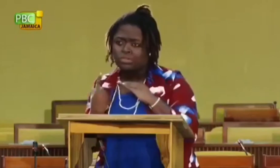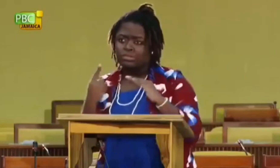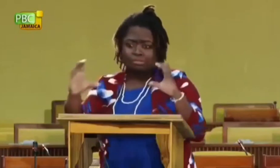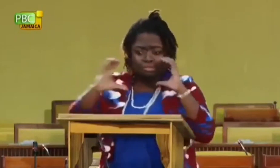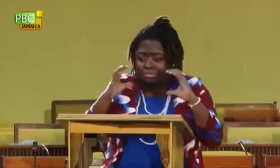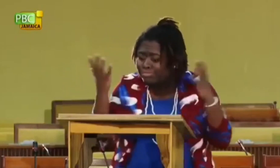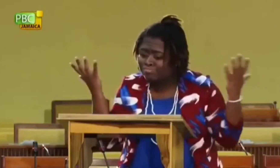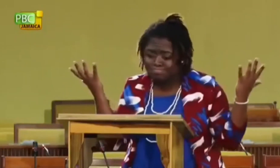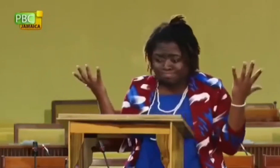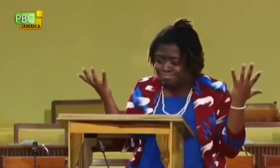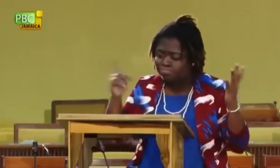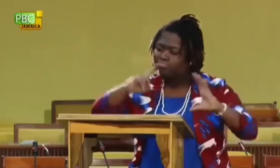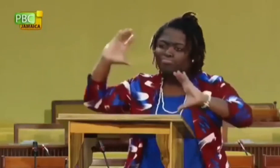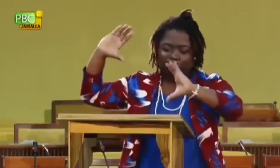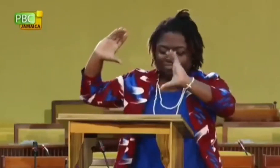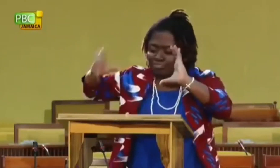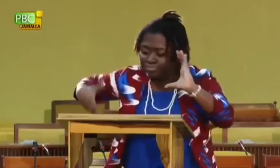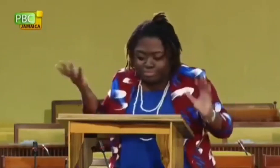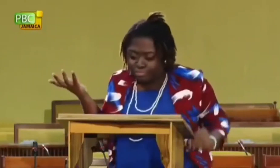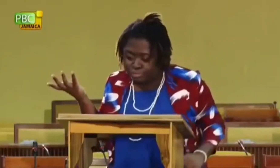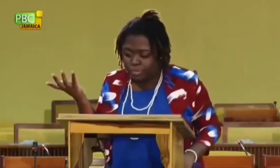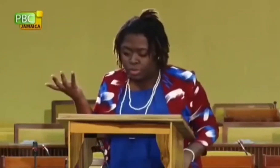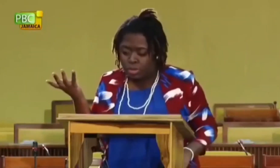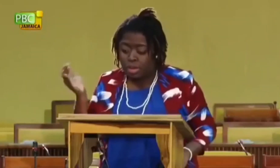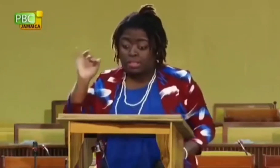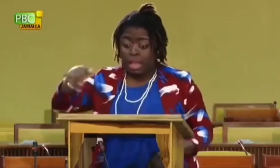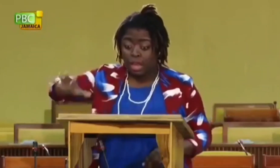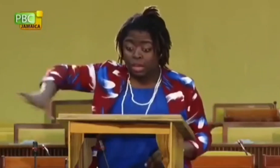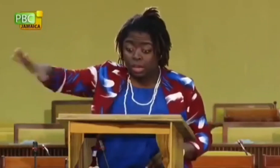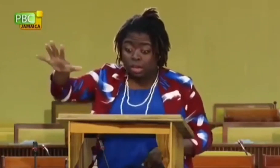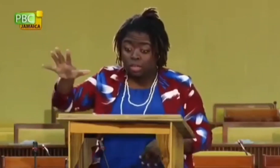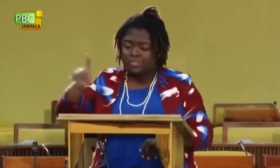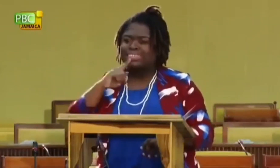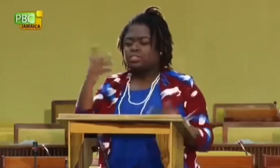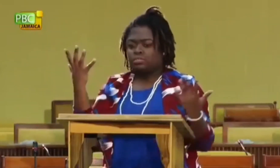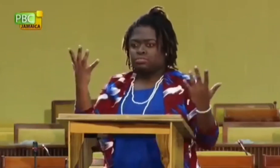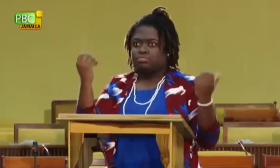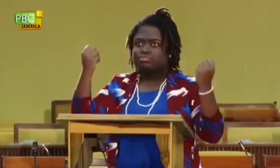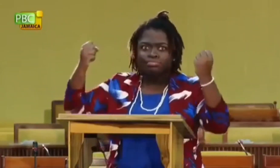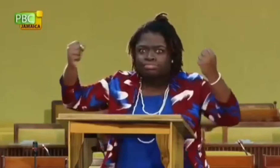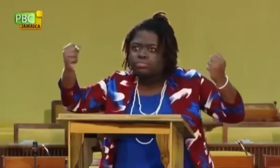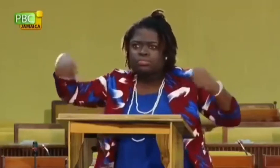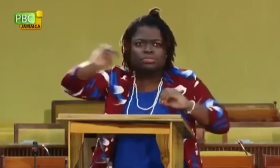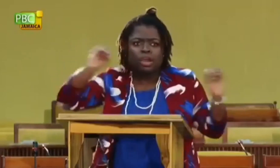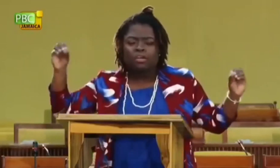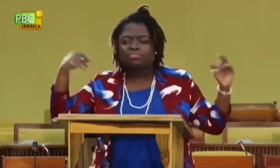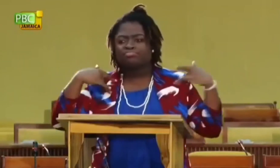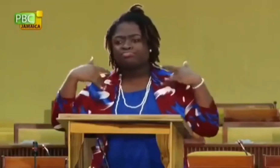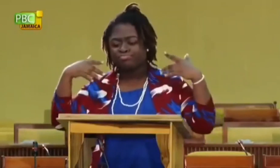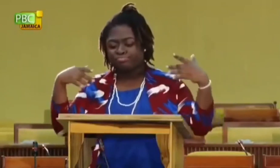and the lack of communication faced by the deaf community will, over